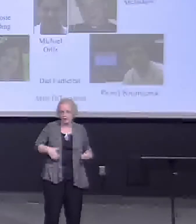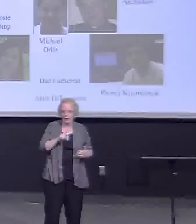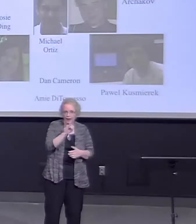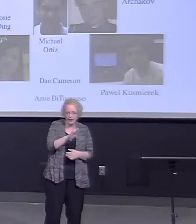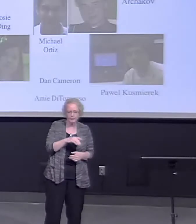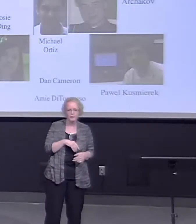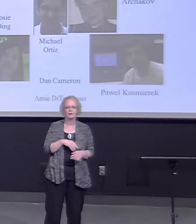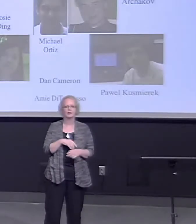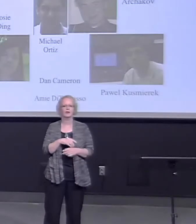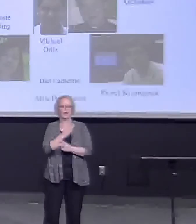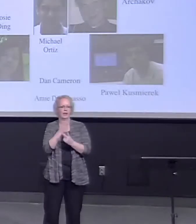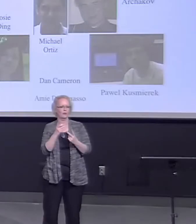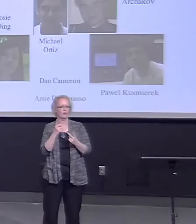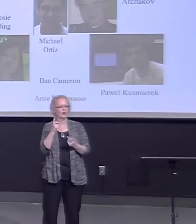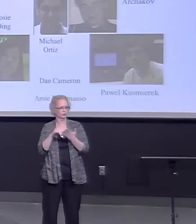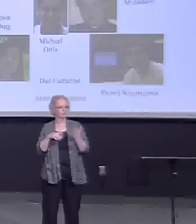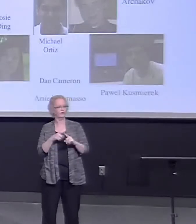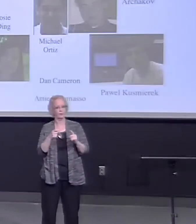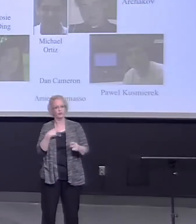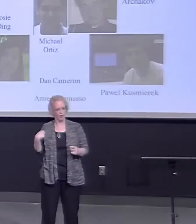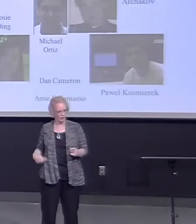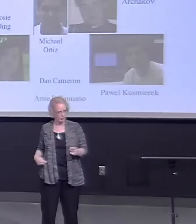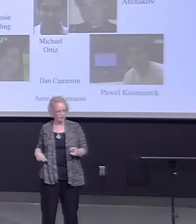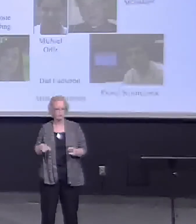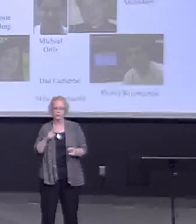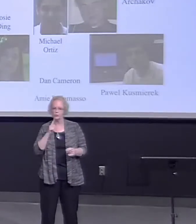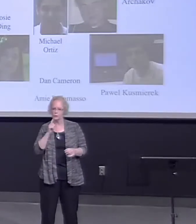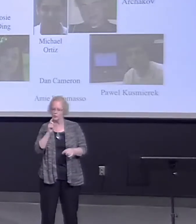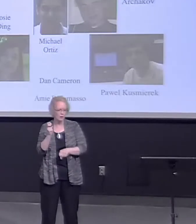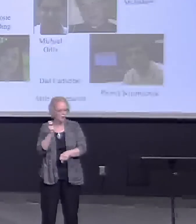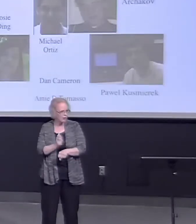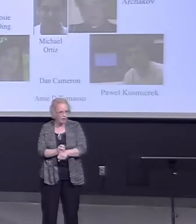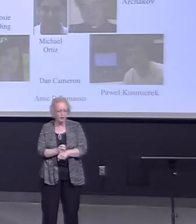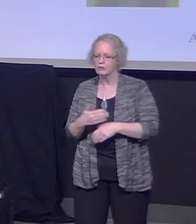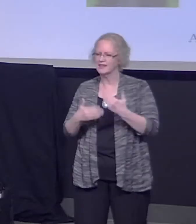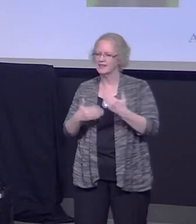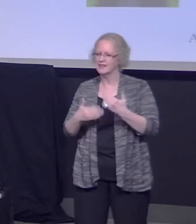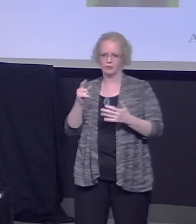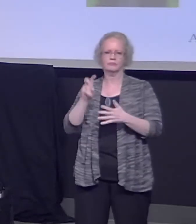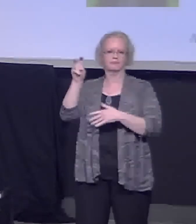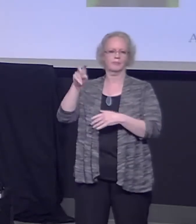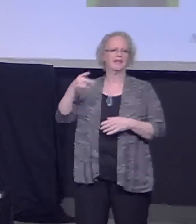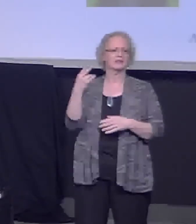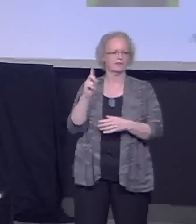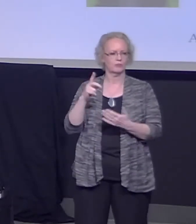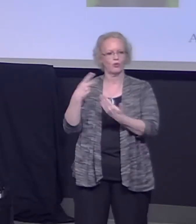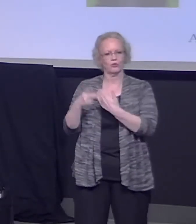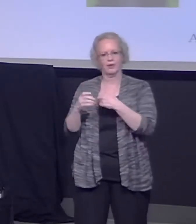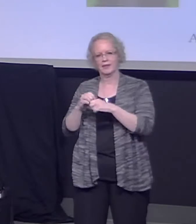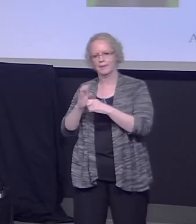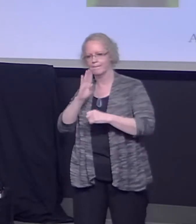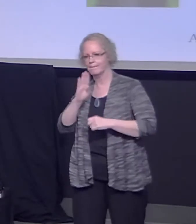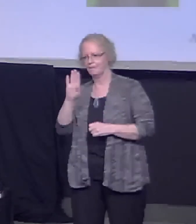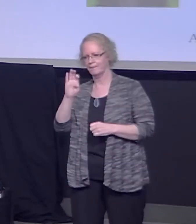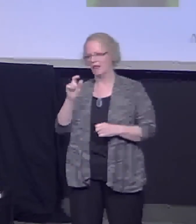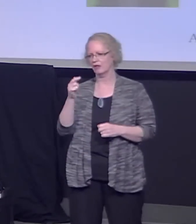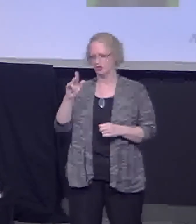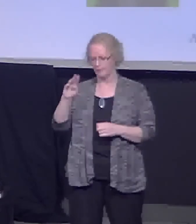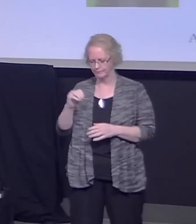a student from China who worked very hard. She's now in a PhD program in Belgium. Michael Ortiz was